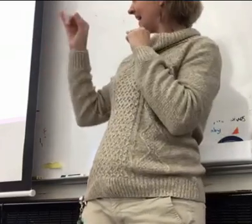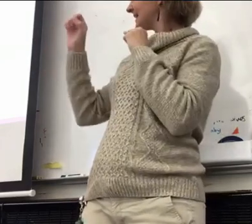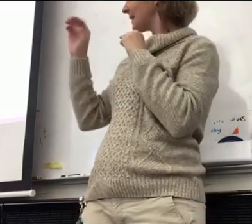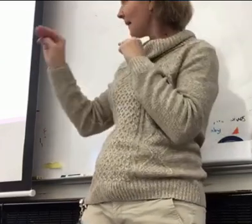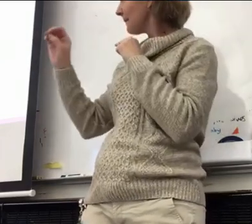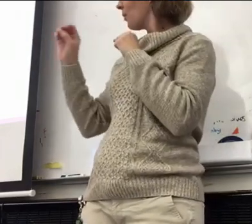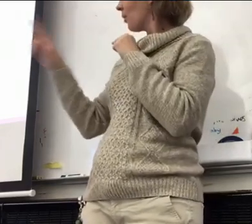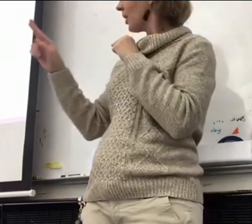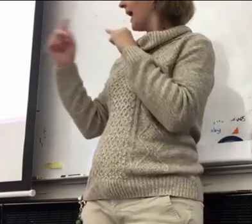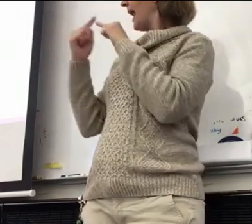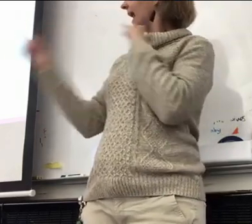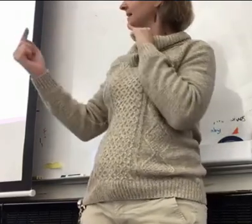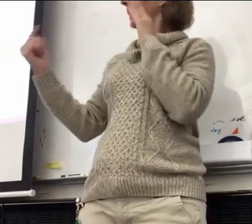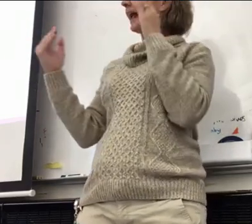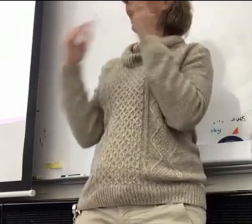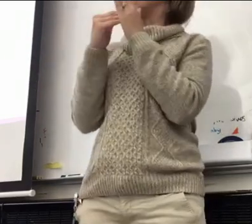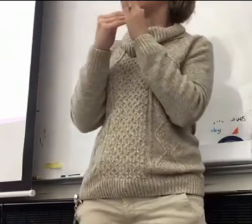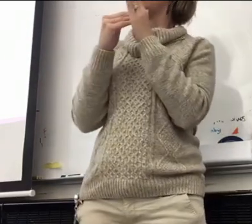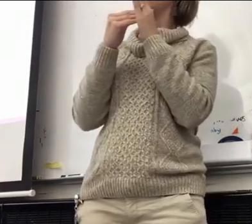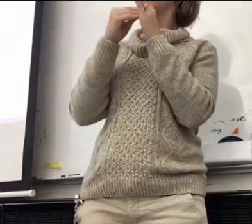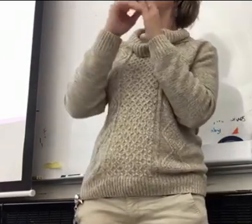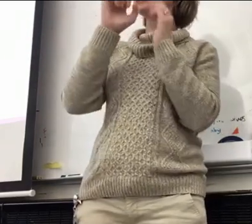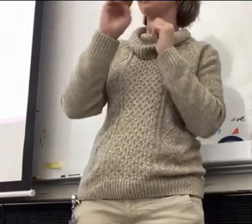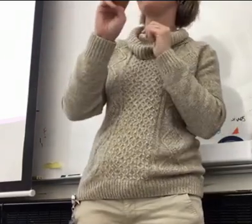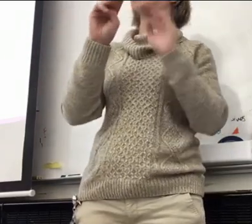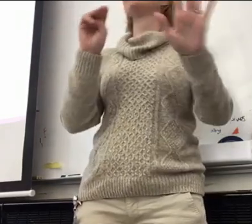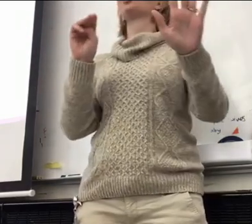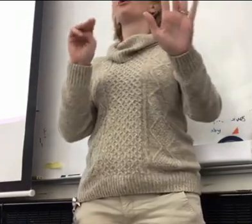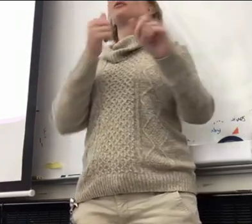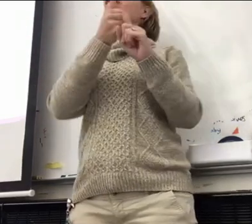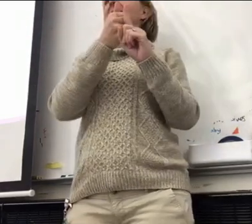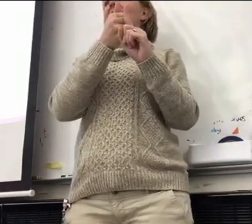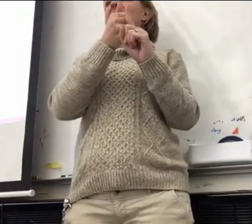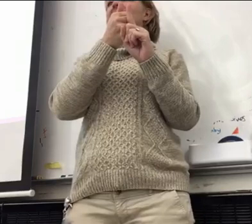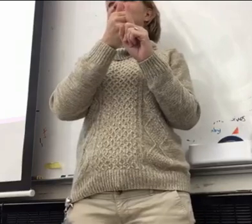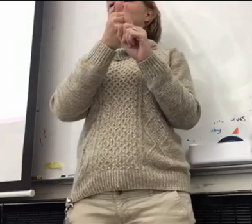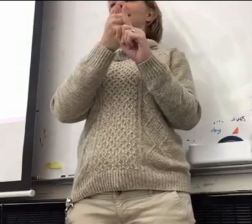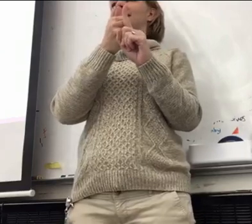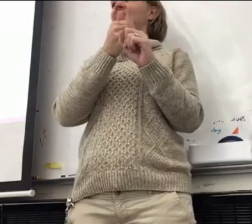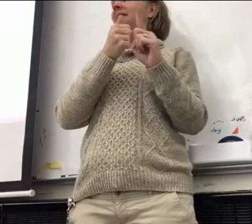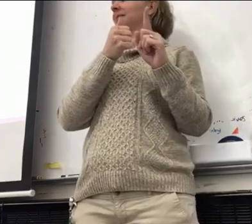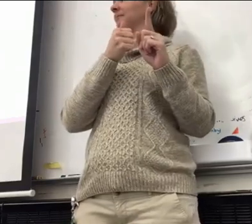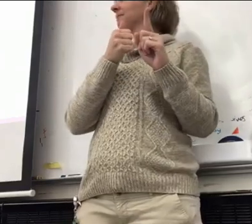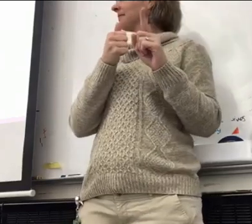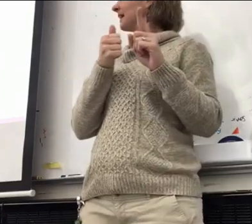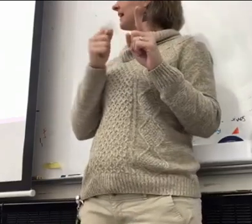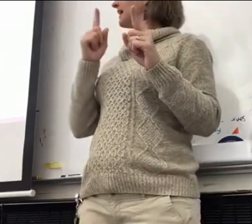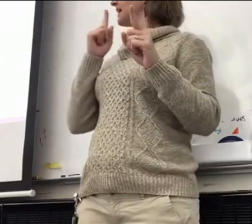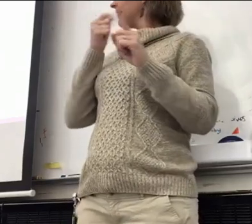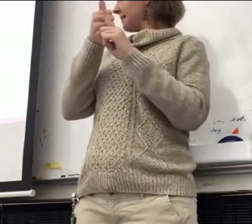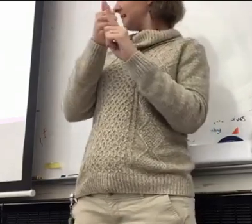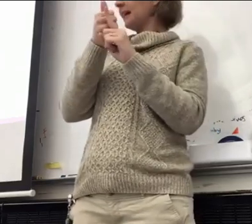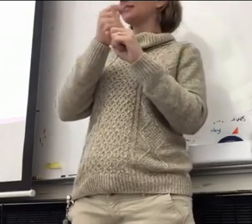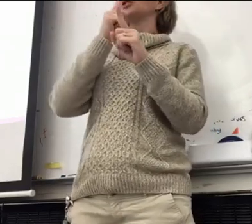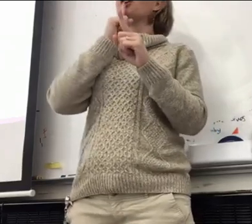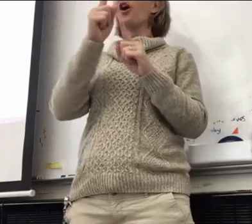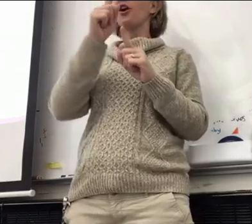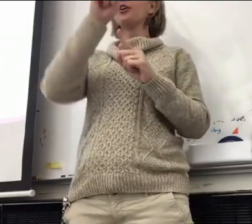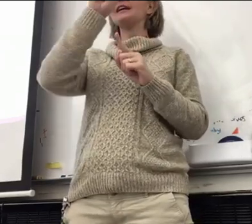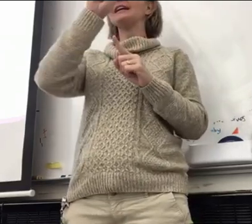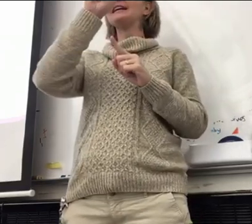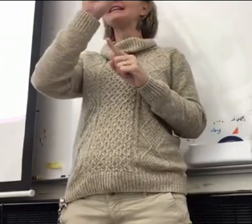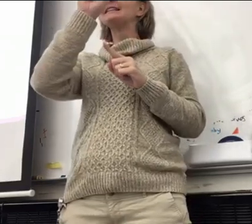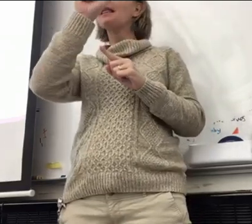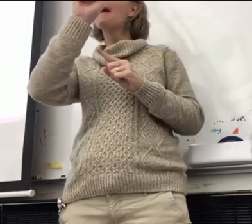were anti-Islam? No, they were extremist Islam that they believed that. So they were Islamic? Yes. They